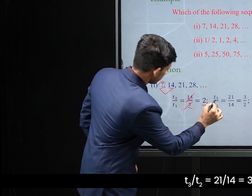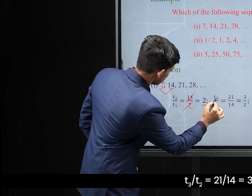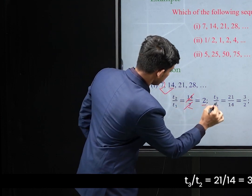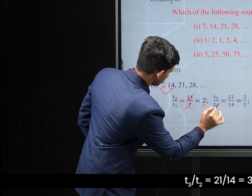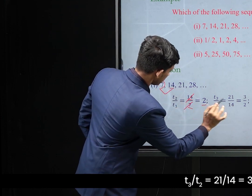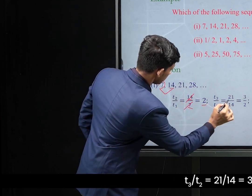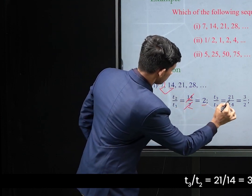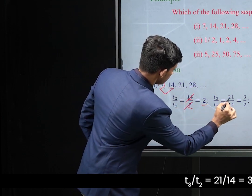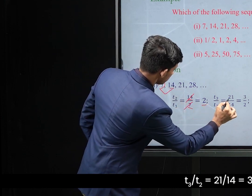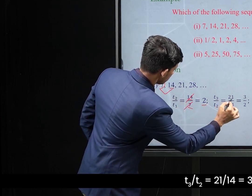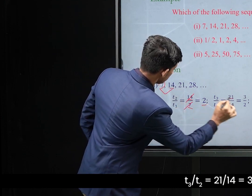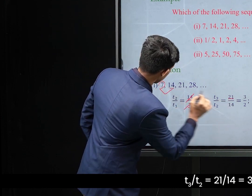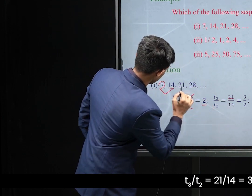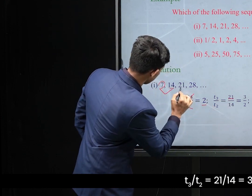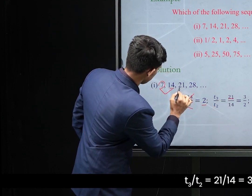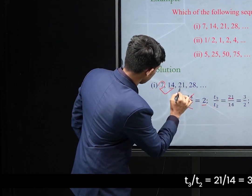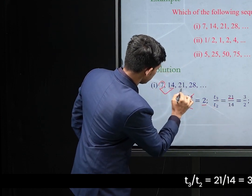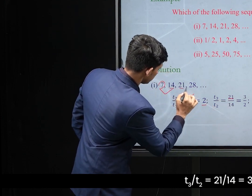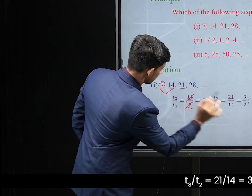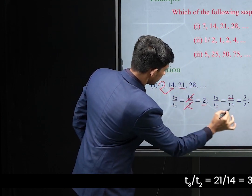T3 by T2 is equal to 21 by 14,